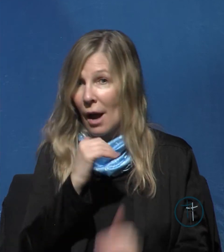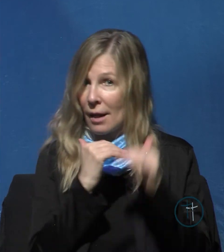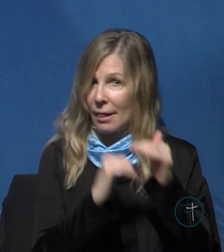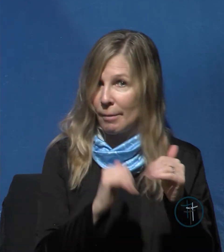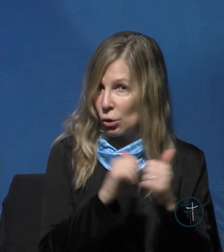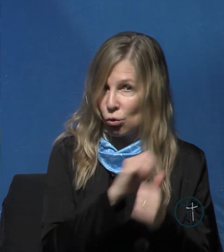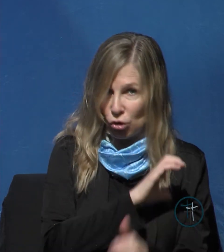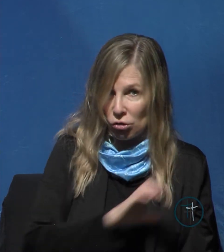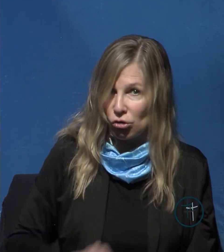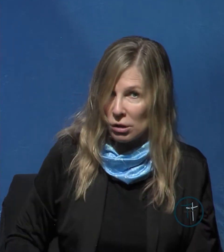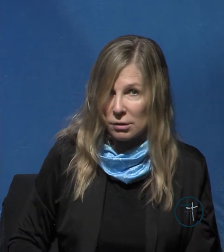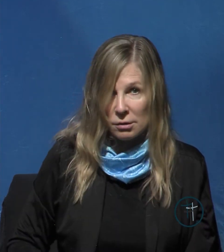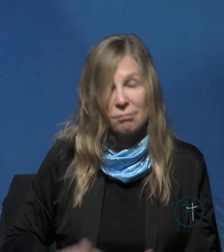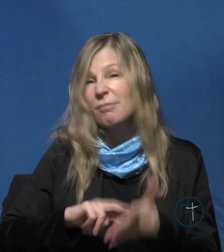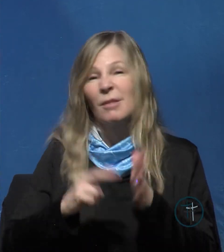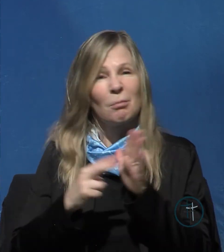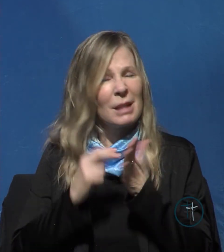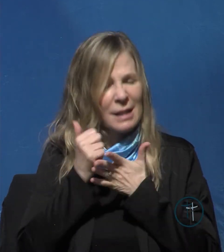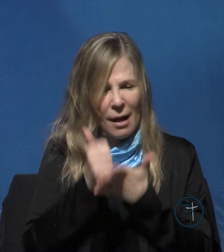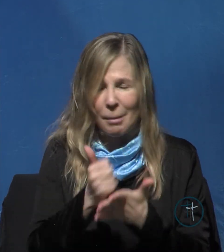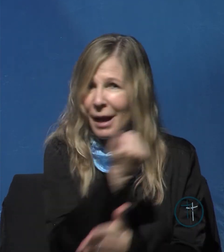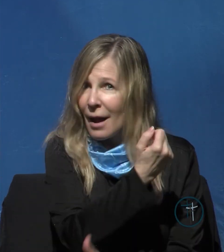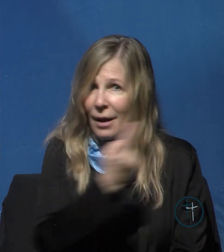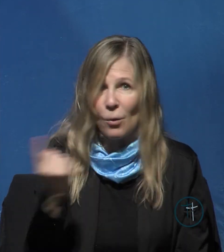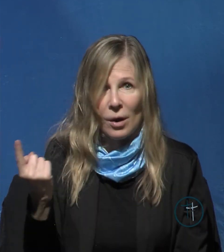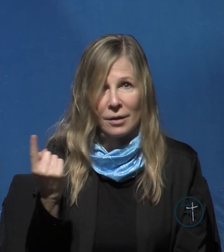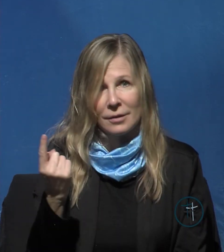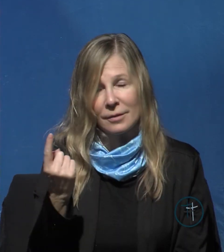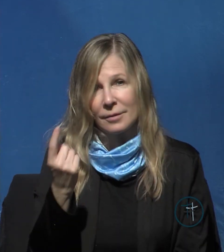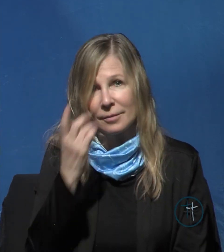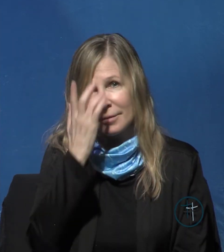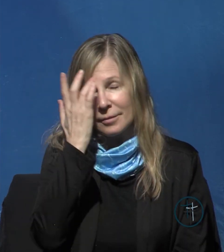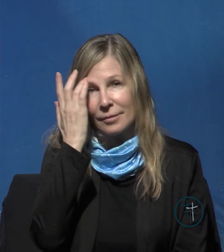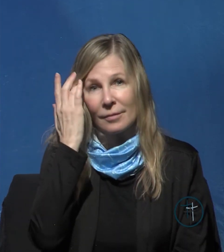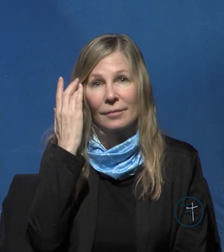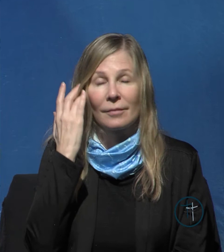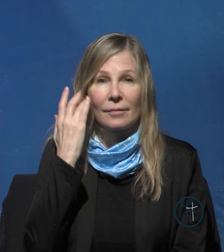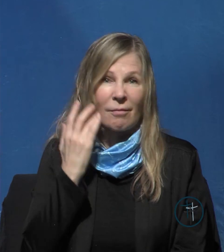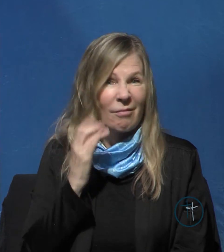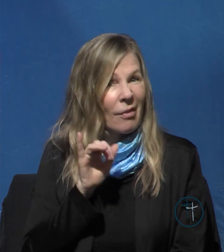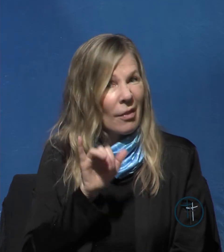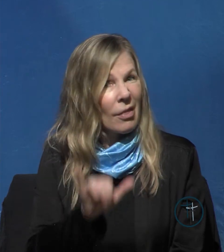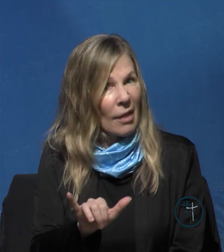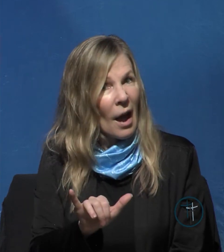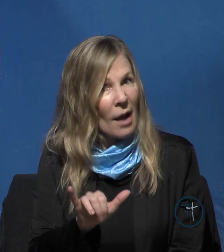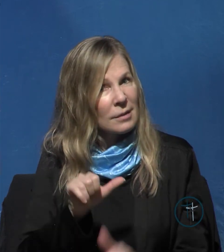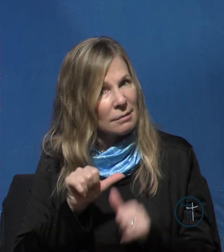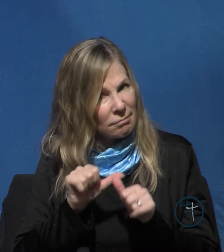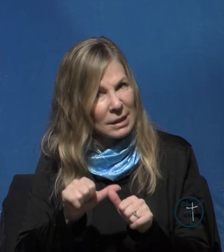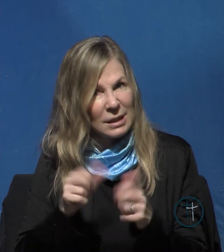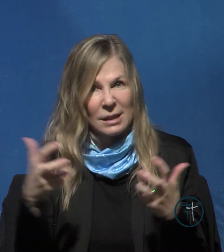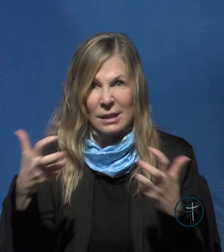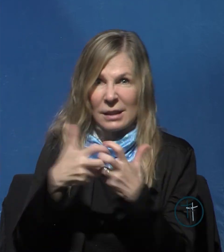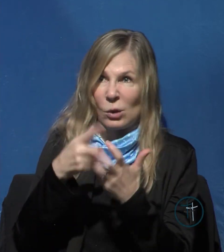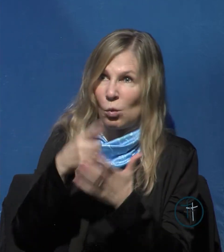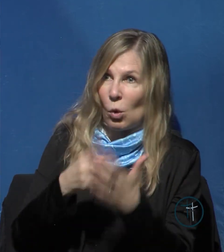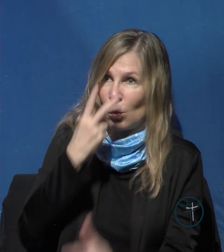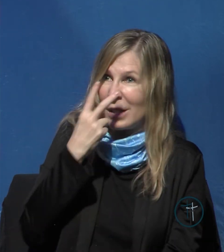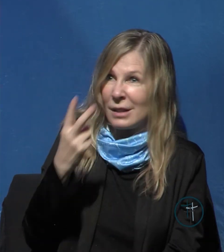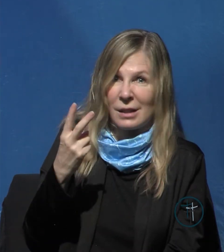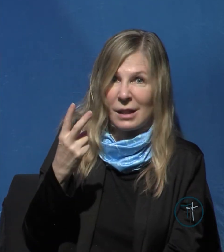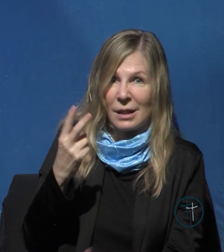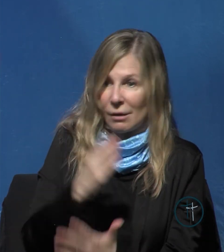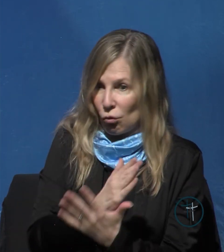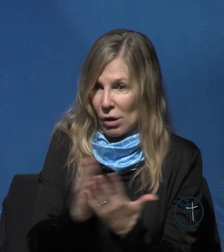This would open the door to helping anyone. In fact, that would be consistent with what we see elsewhere